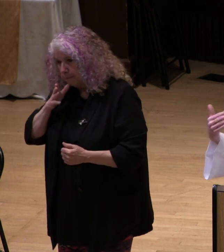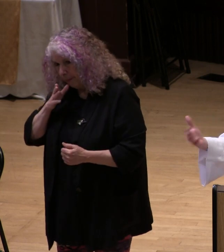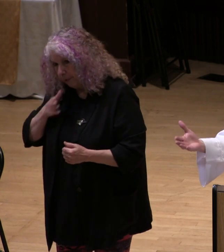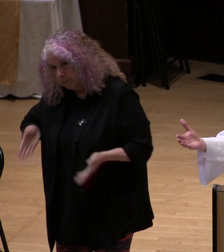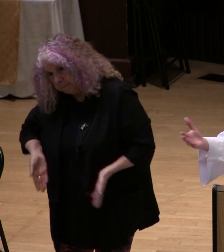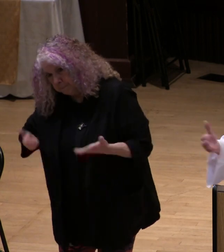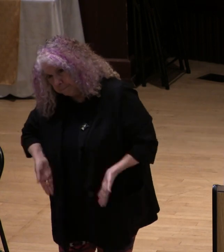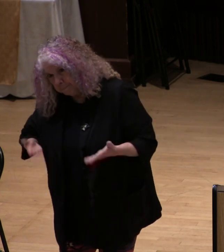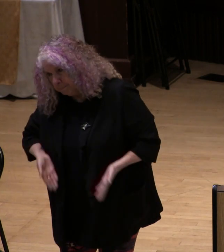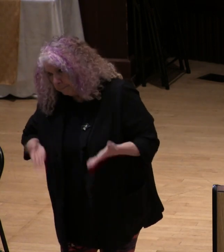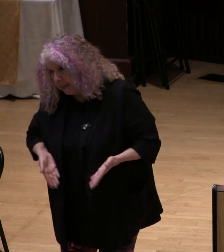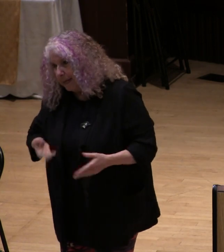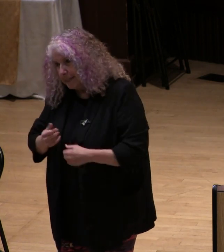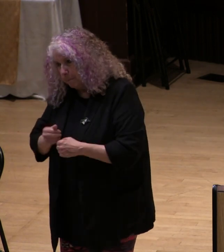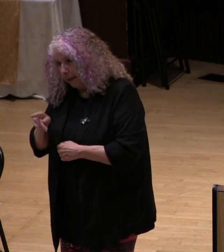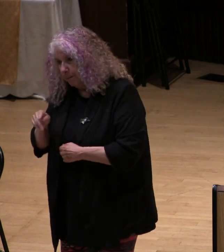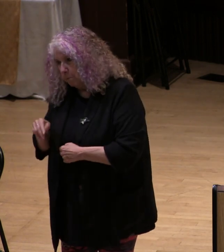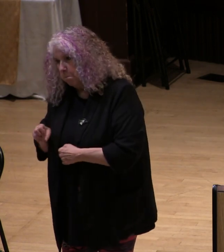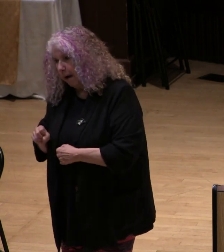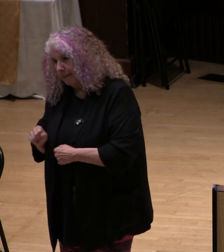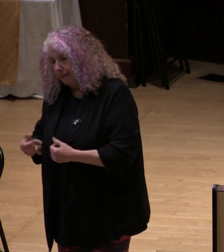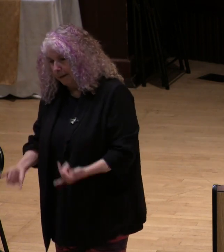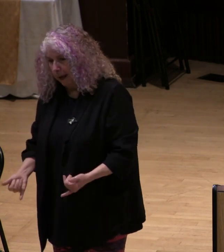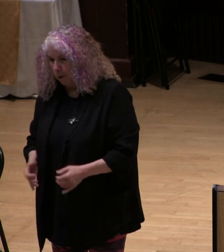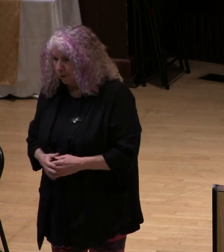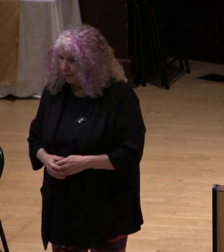urging, he's making that pasta.